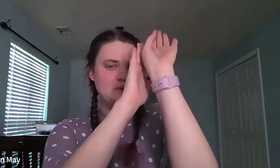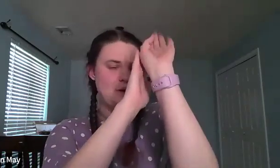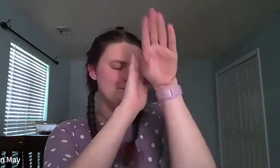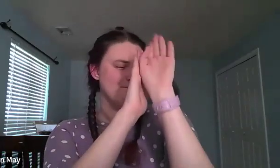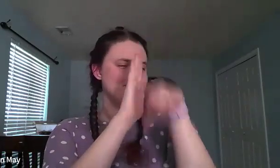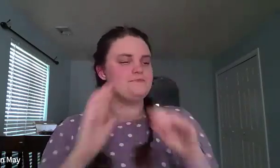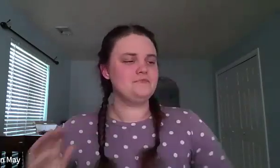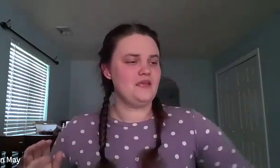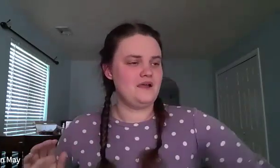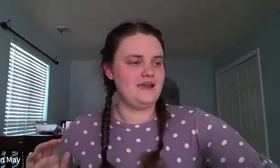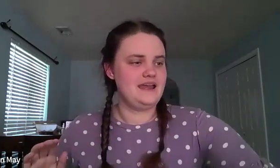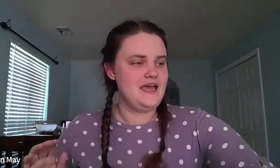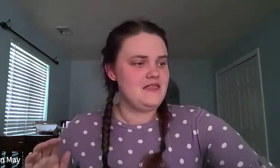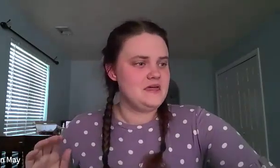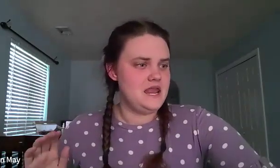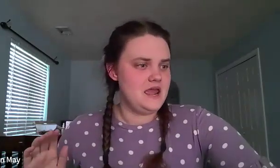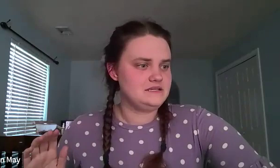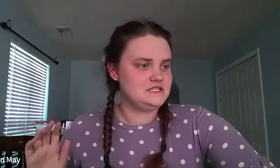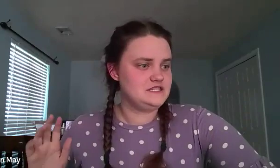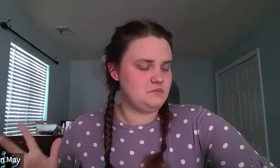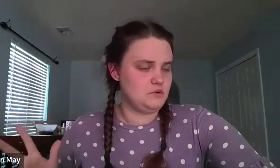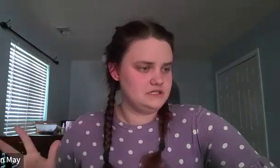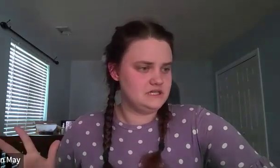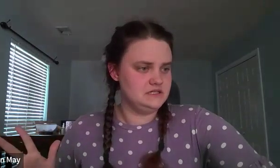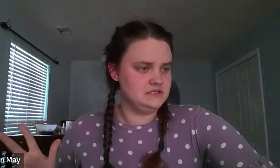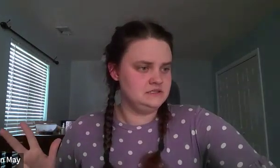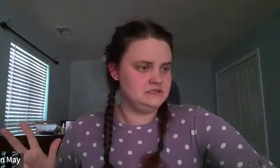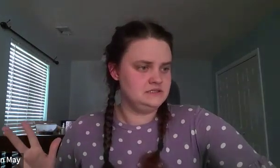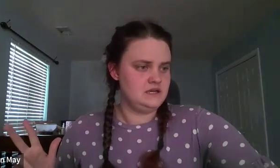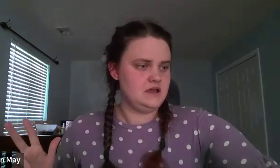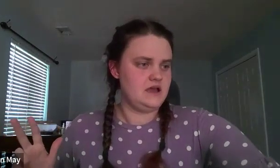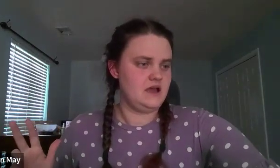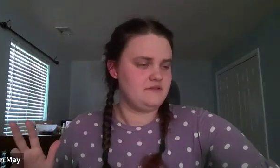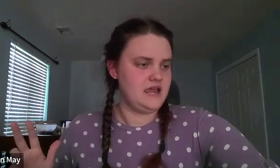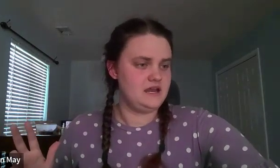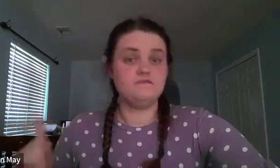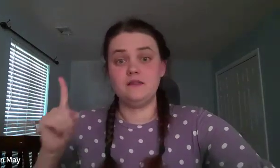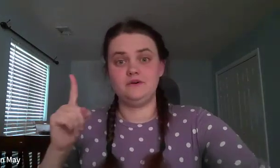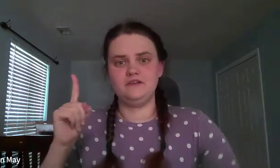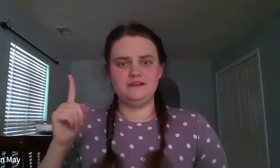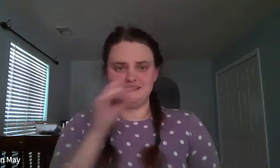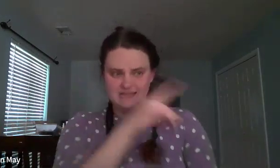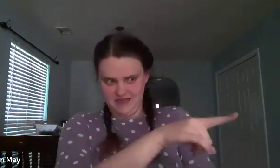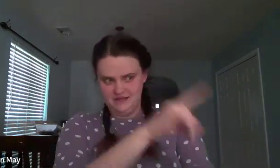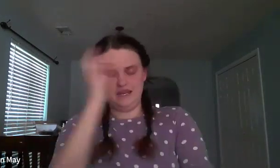basketball. All right. The next sport I had it, volleyball. There it is. I had it and I